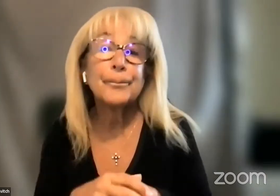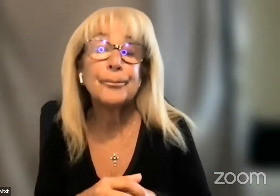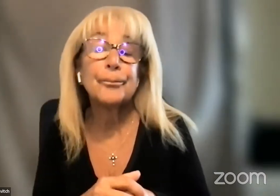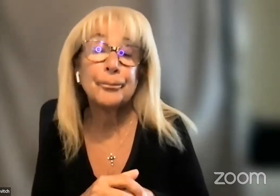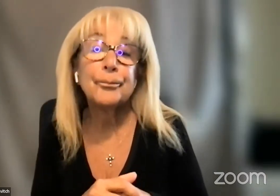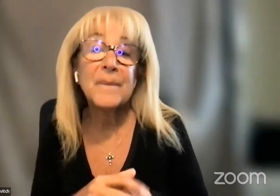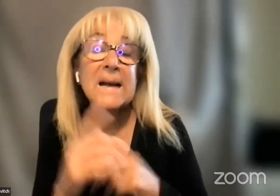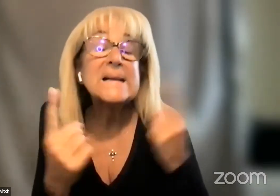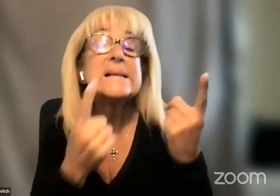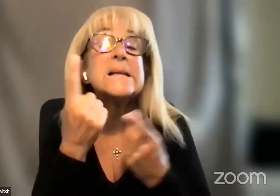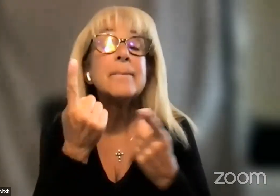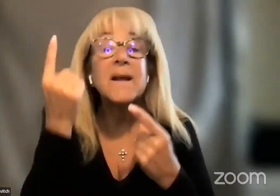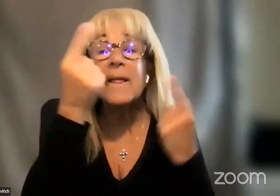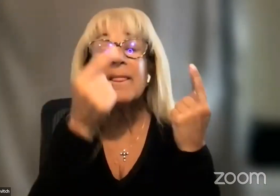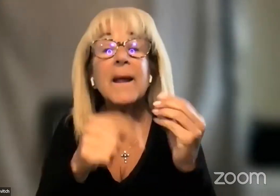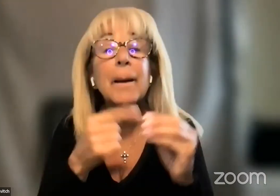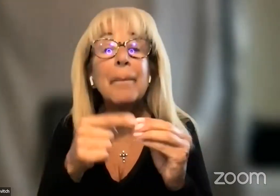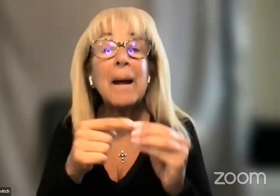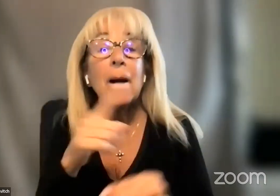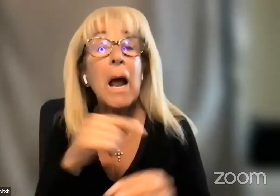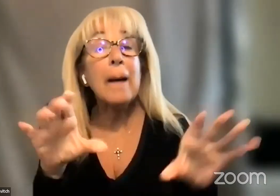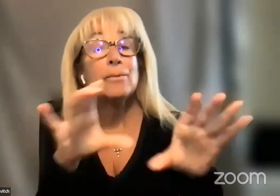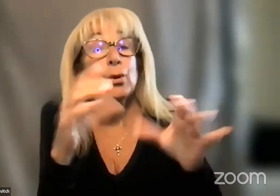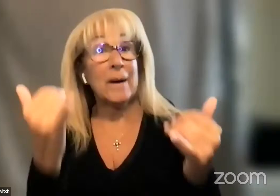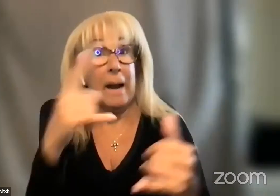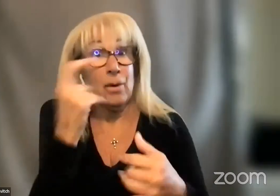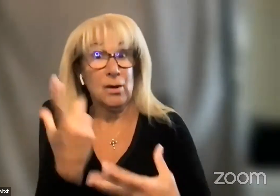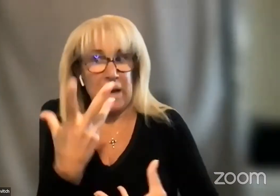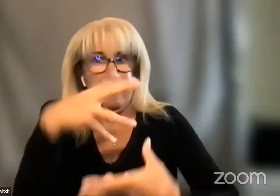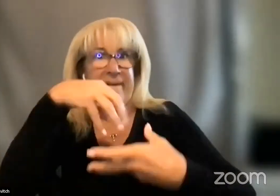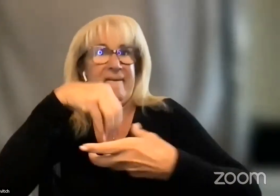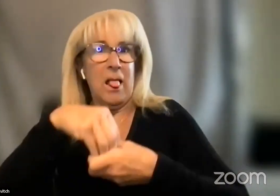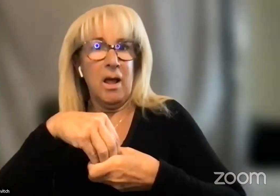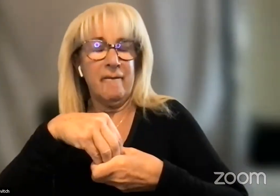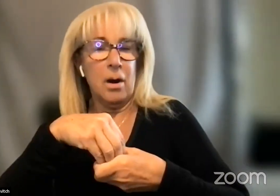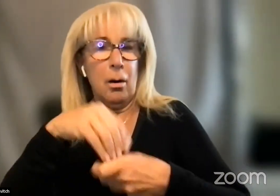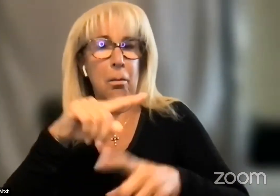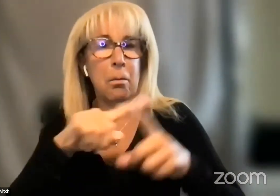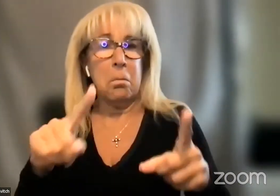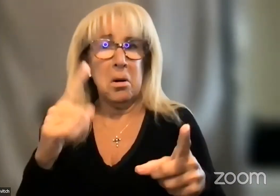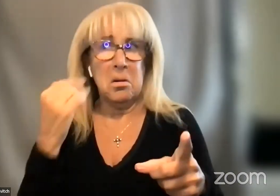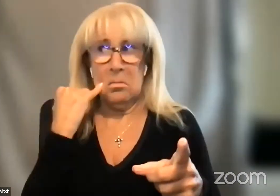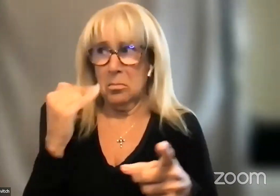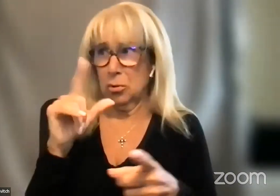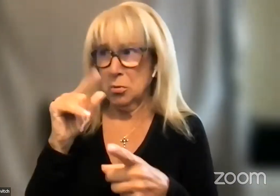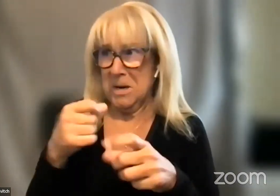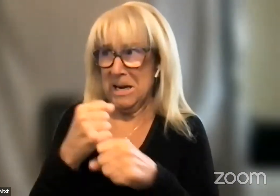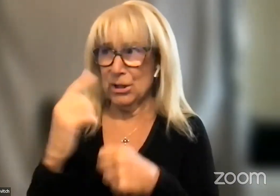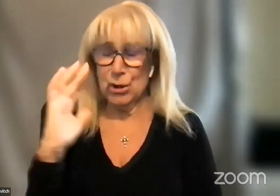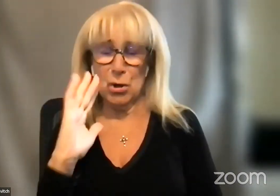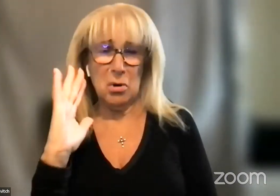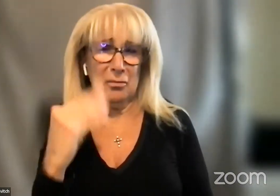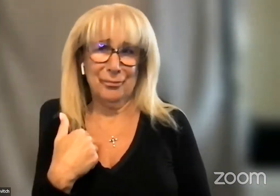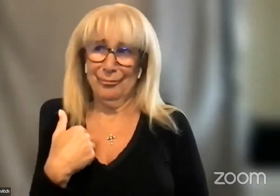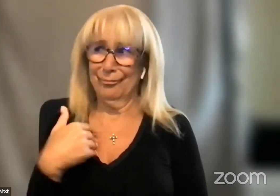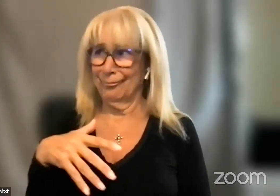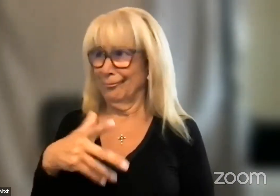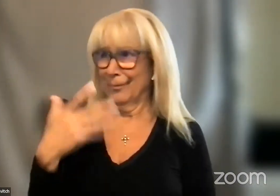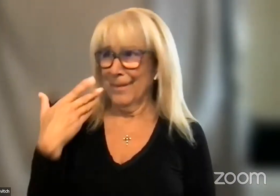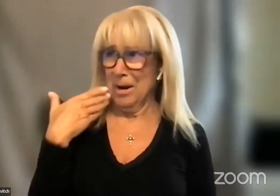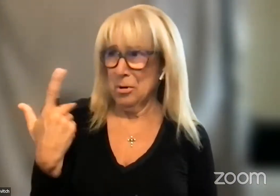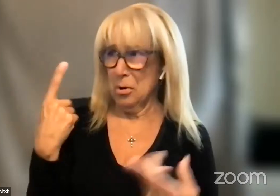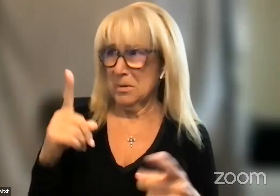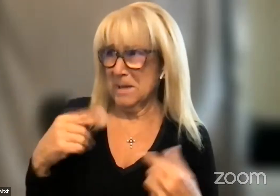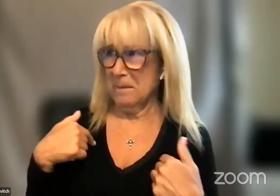thought. I'm doing it now because I'm in it. But if you would have caught me 20 years ago, I would have been like this. I don't know what's going